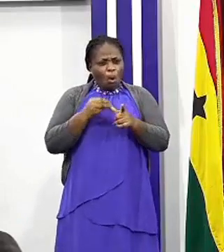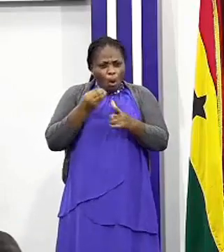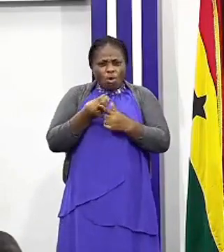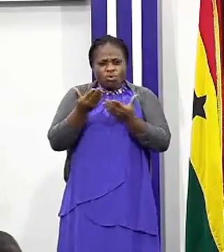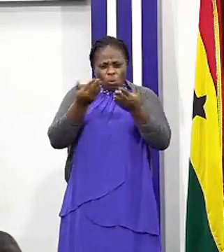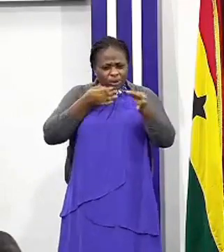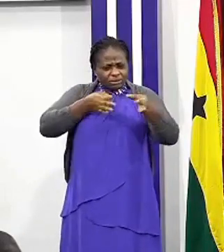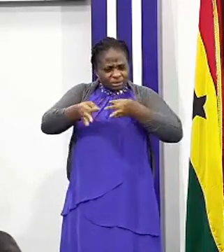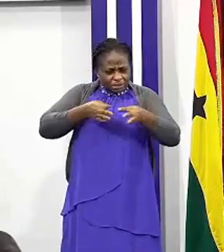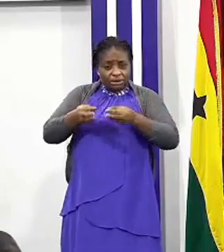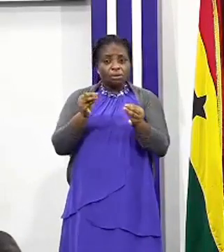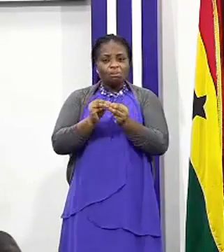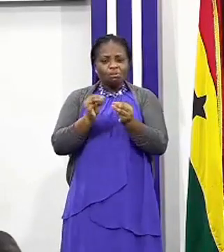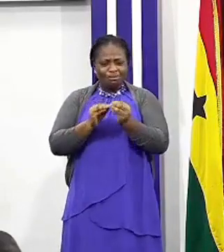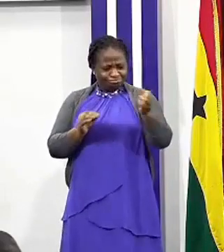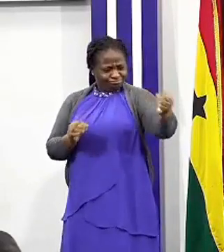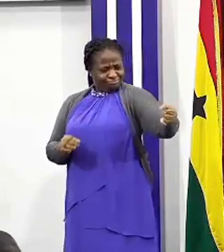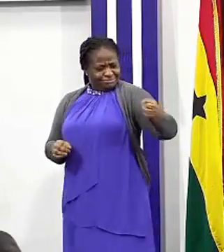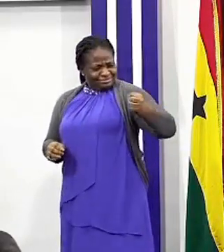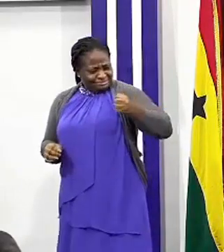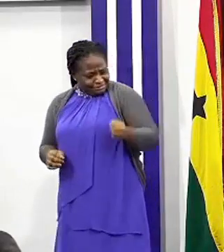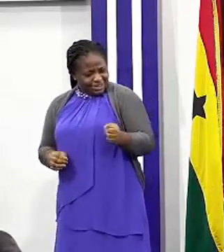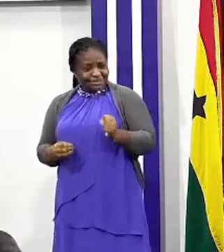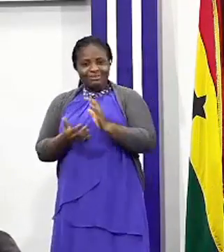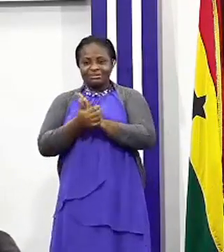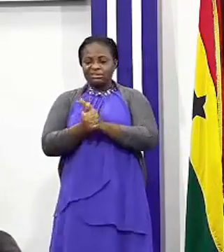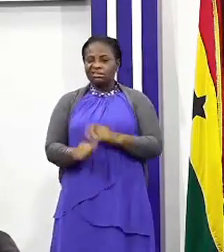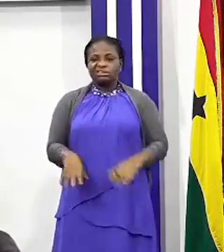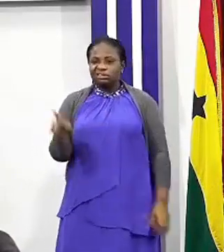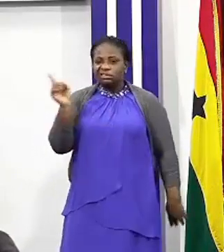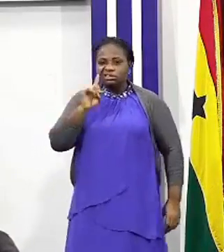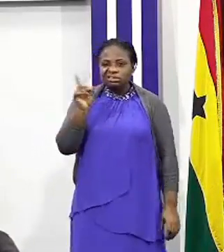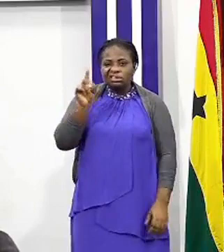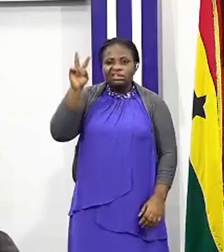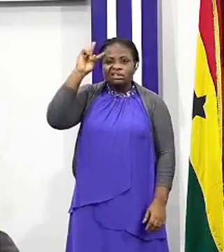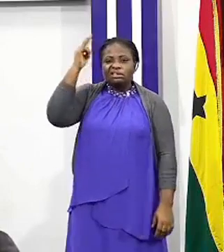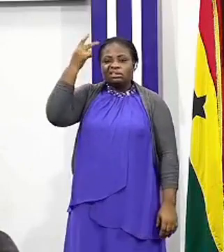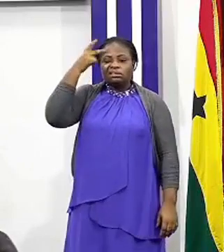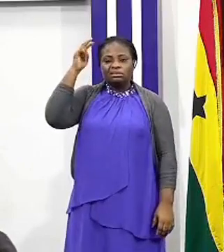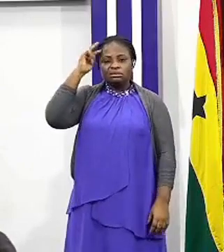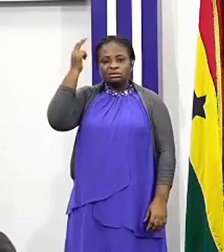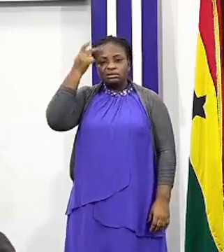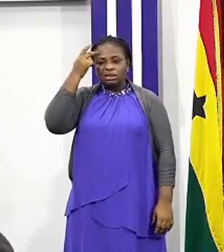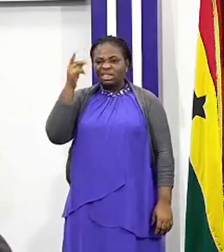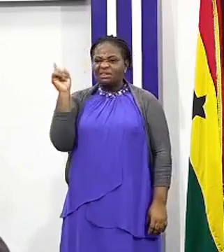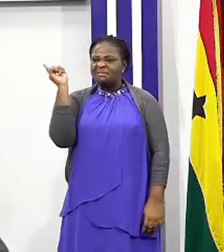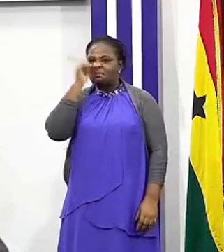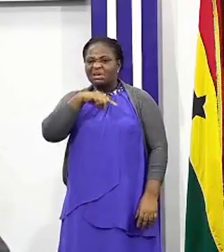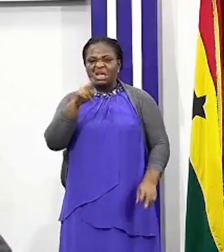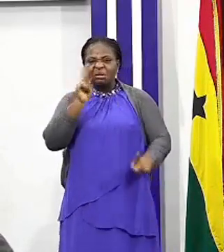no yes, I bring the politician for any social commentators.